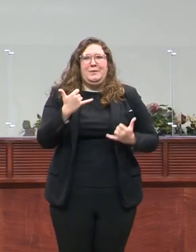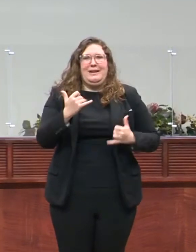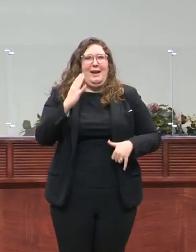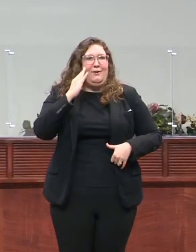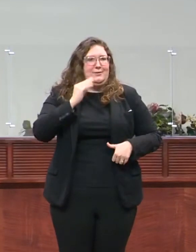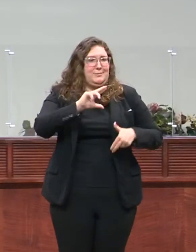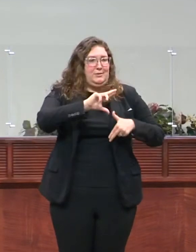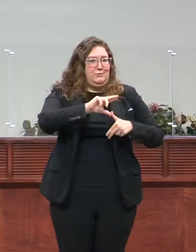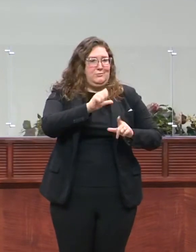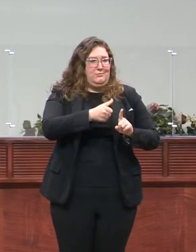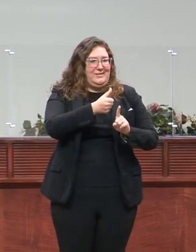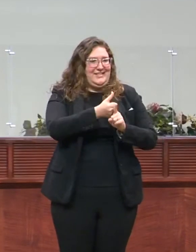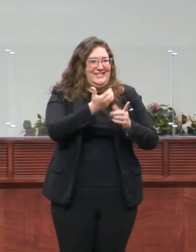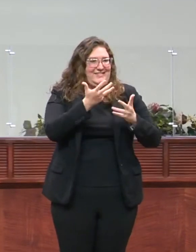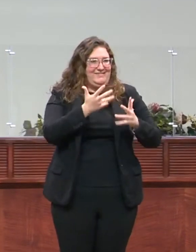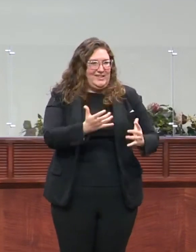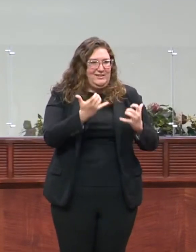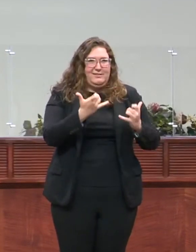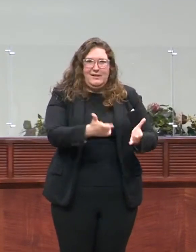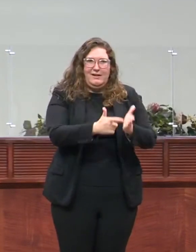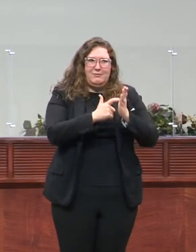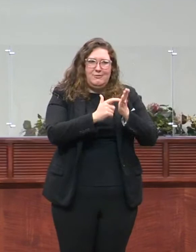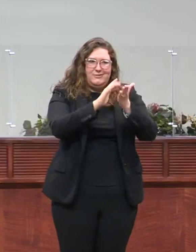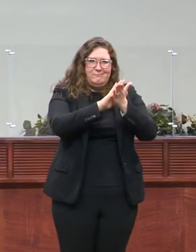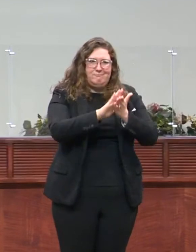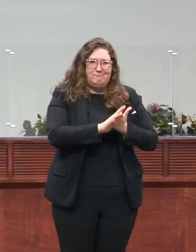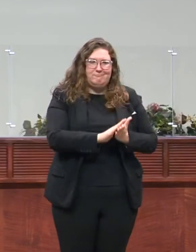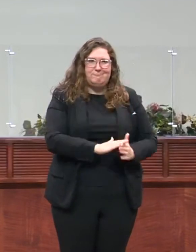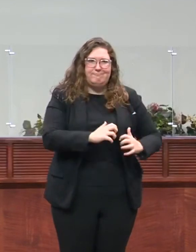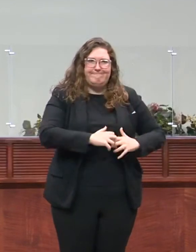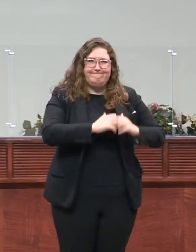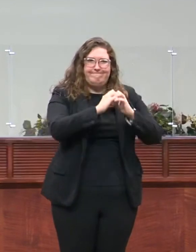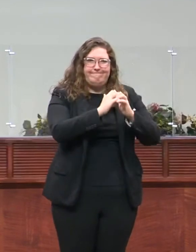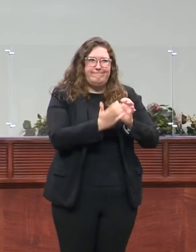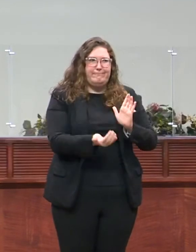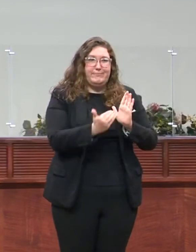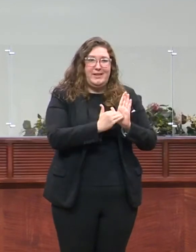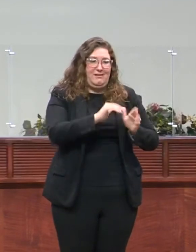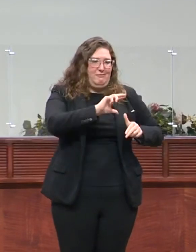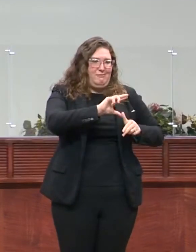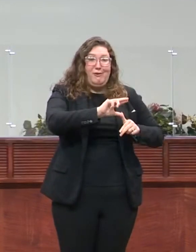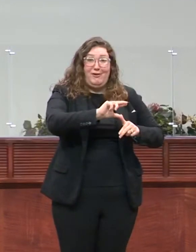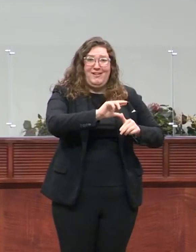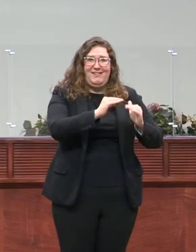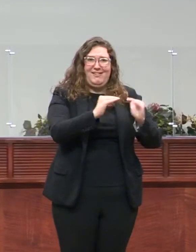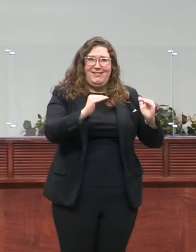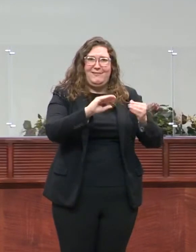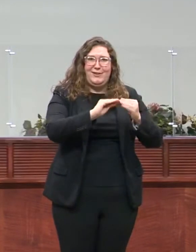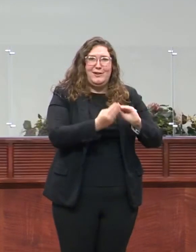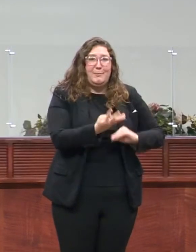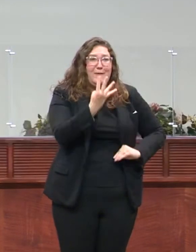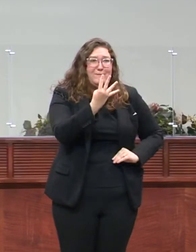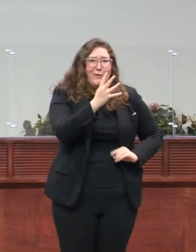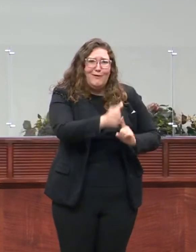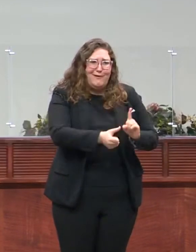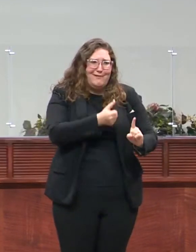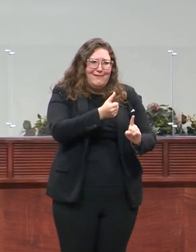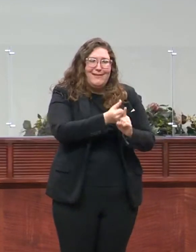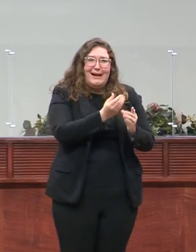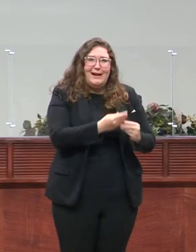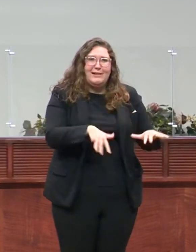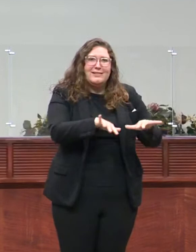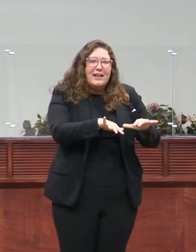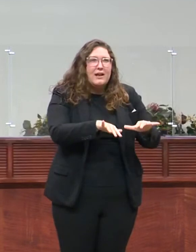of Hurricane Ida, Category 4 storm that made landfall with winds up to 150 miles per